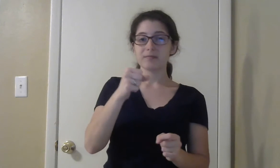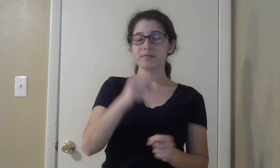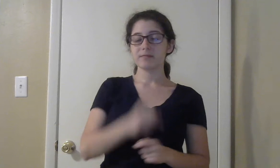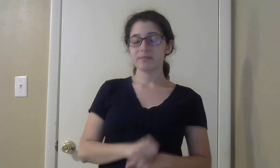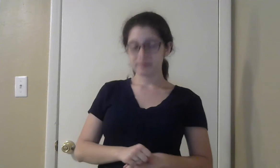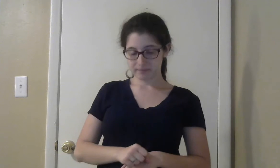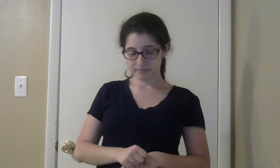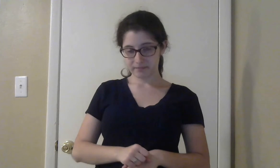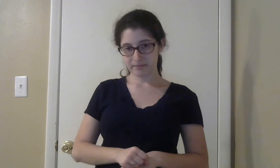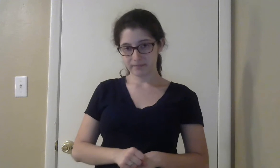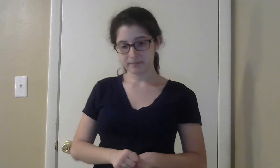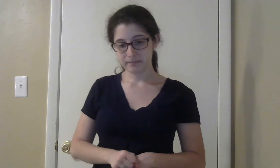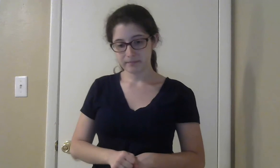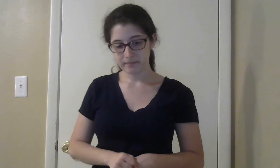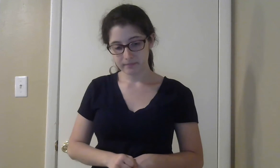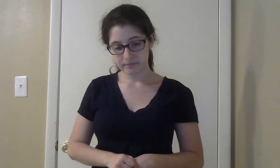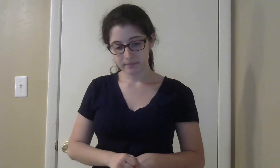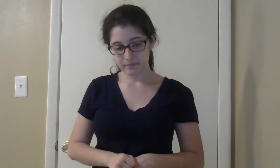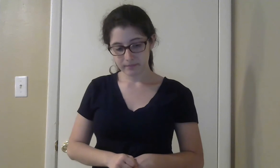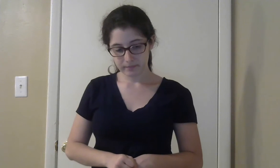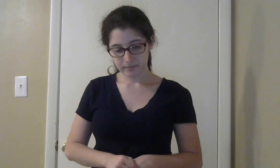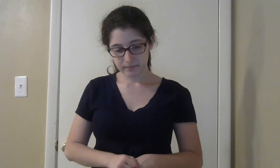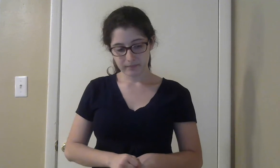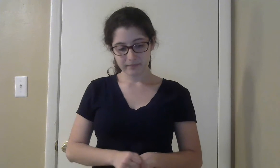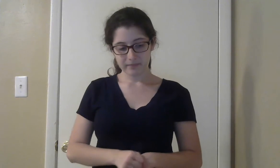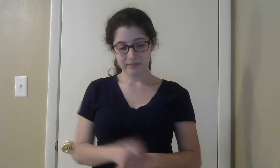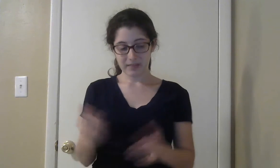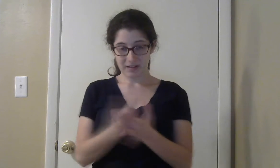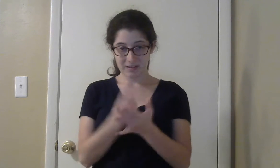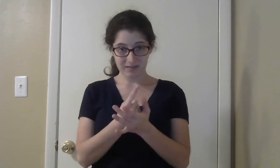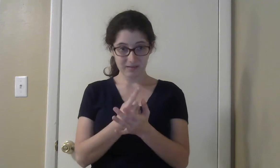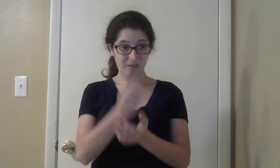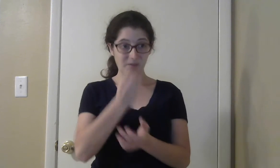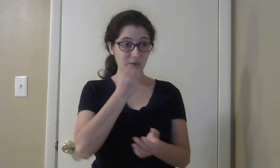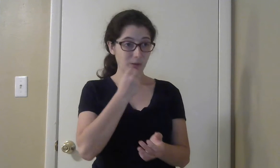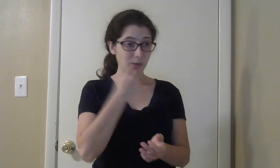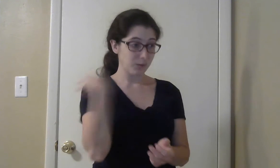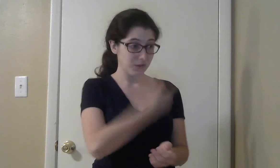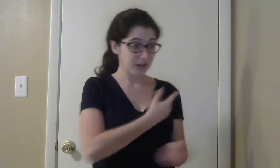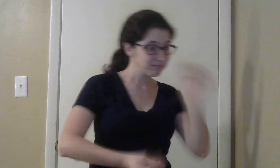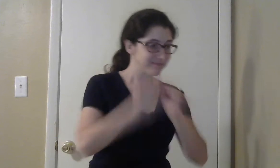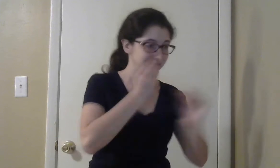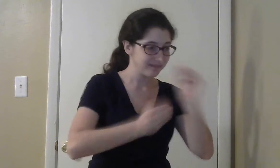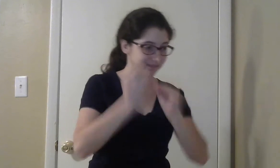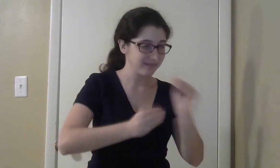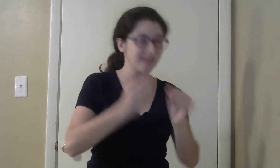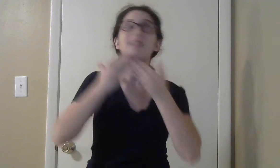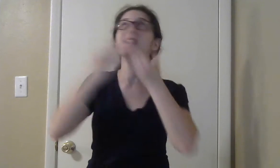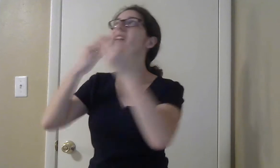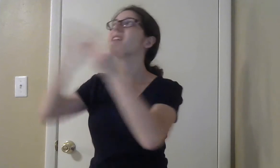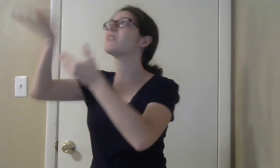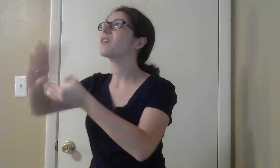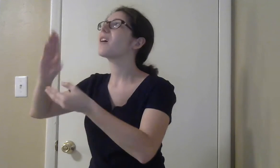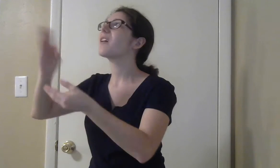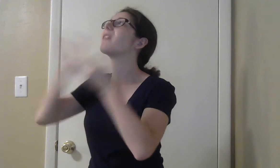not just one way. We feast on it with gratitude for God's goodness, and we